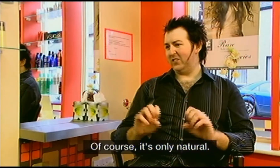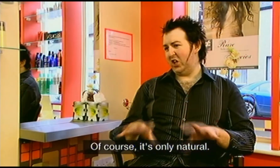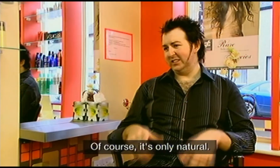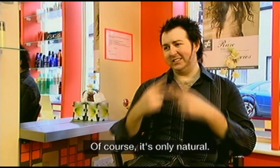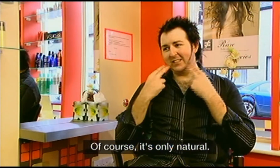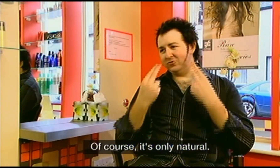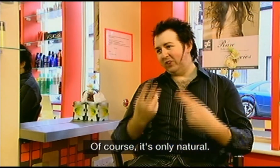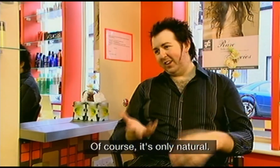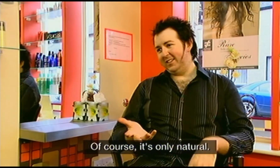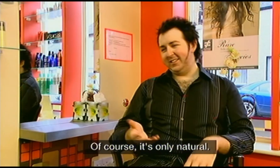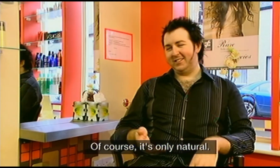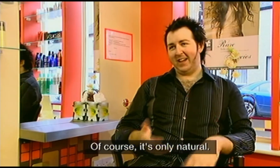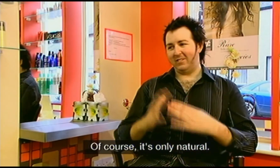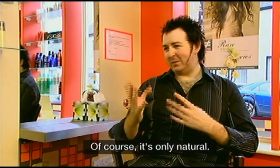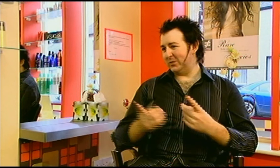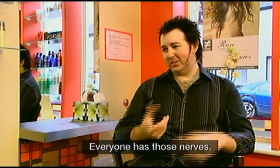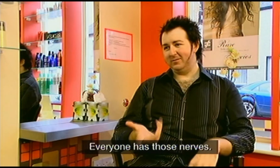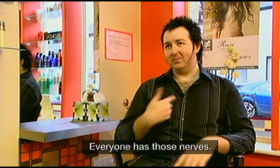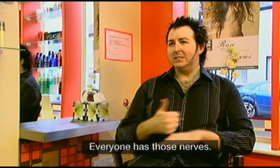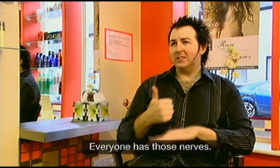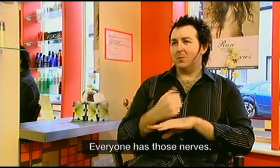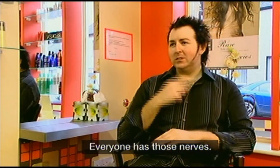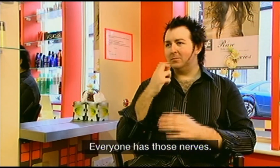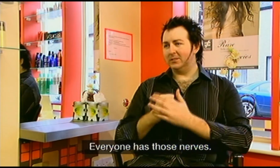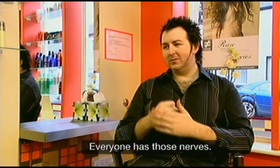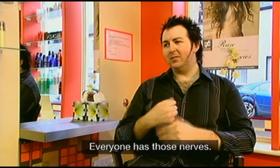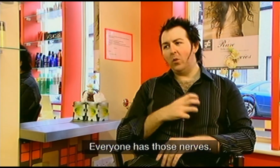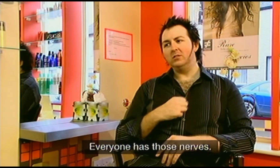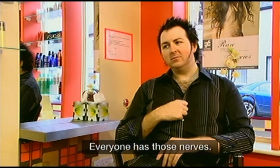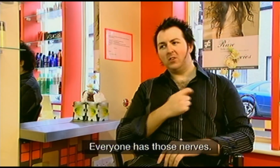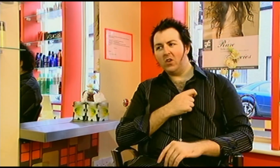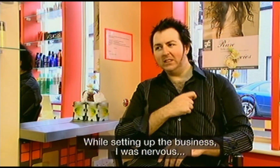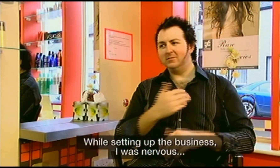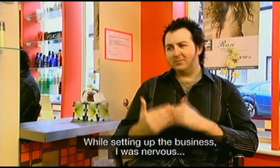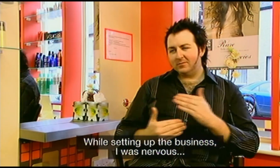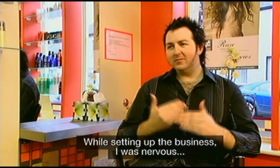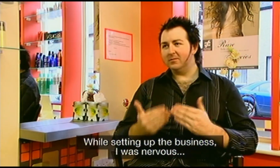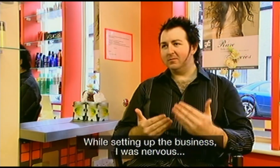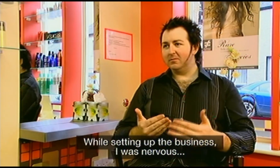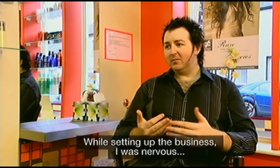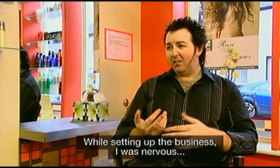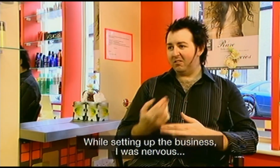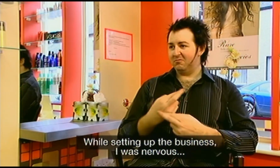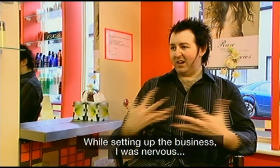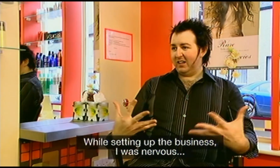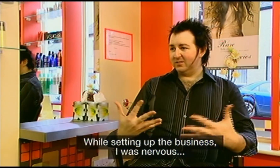Of course, it's only natural. Everyone has those nerves. While setting up the business, I was nervous, but I realised it would